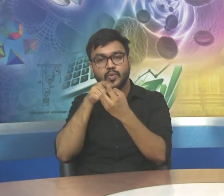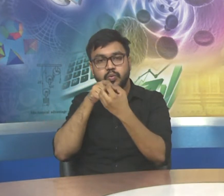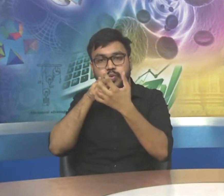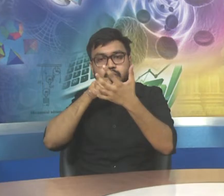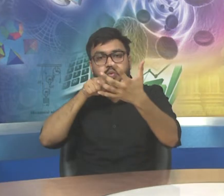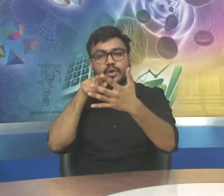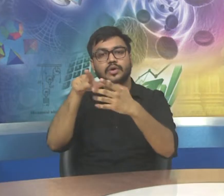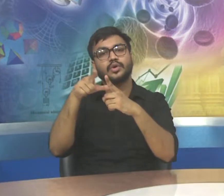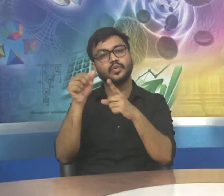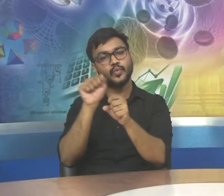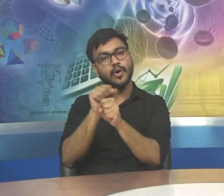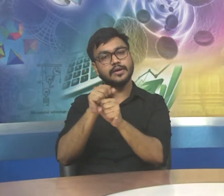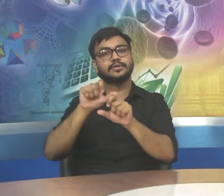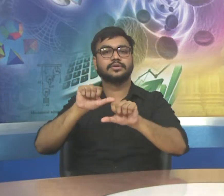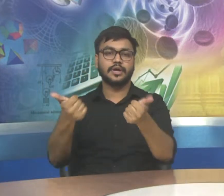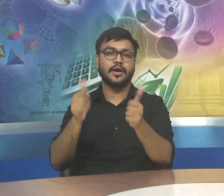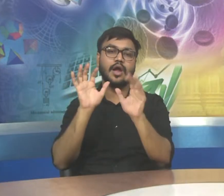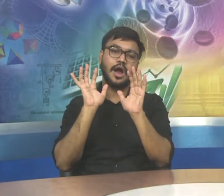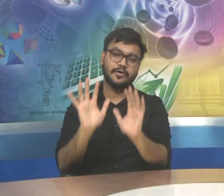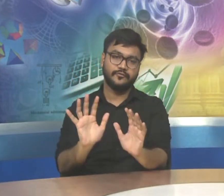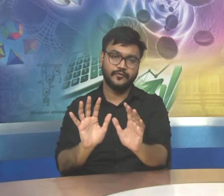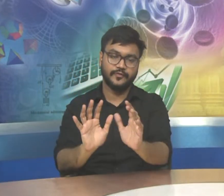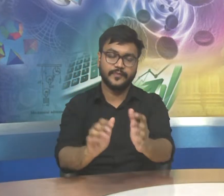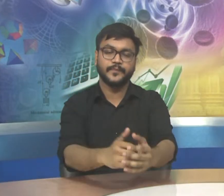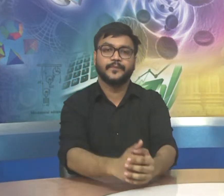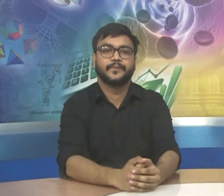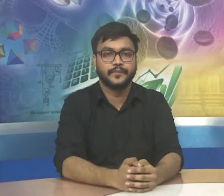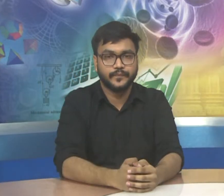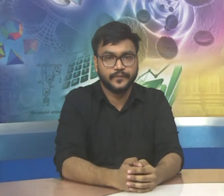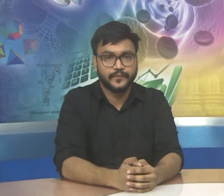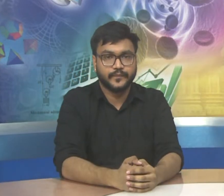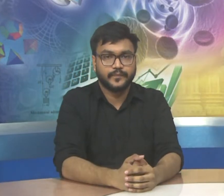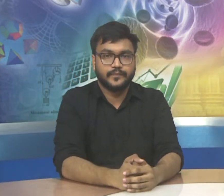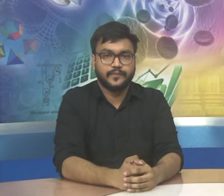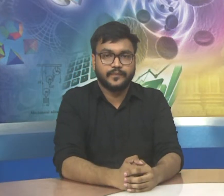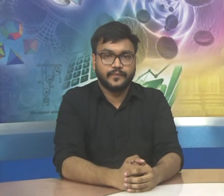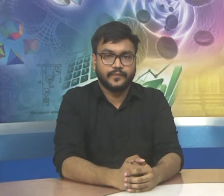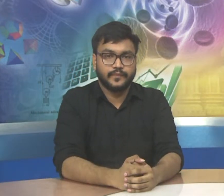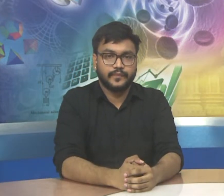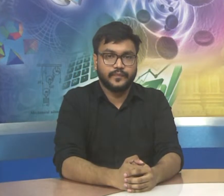So there is less energy is wasted and more work is done.